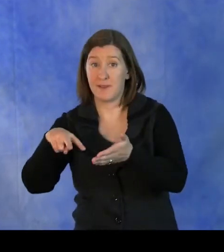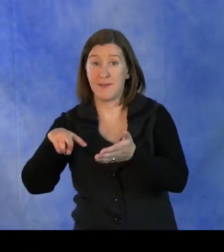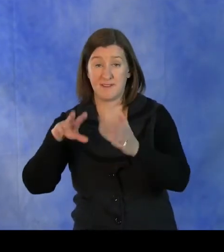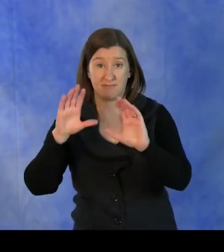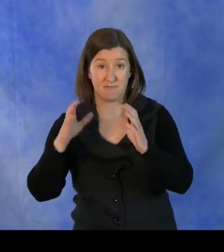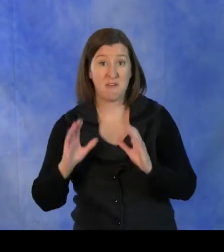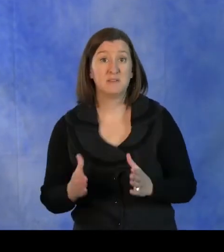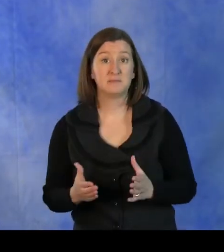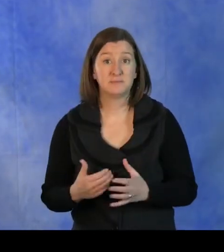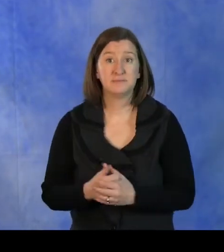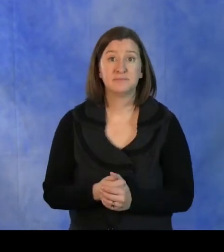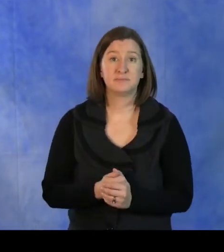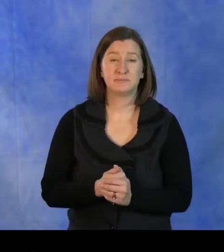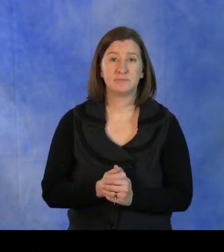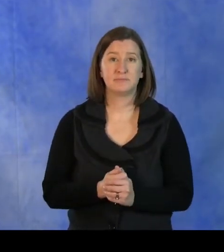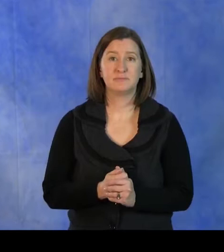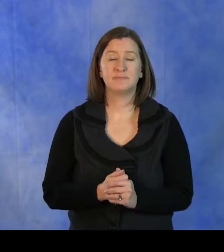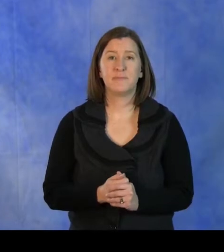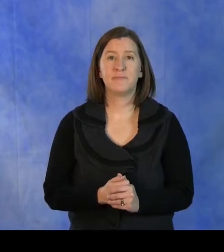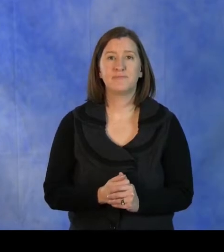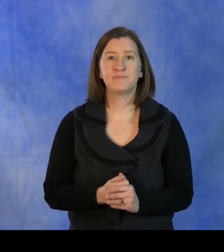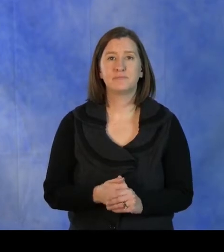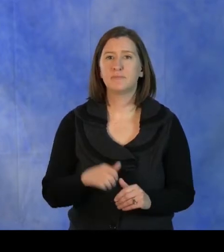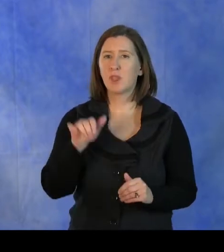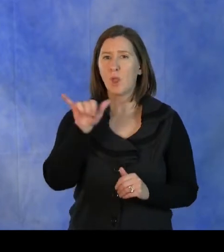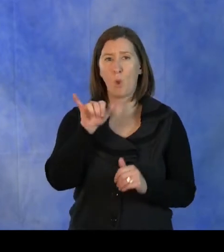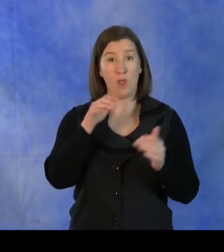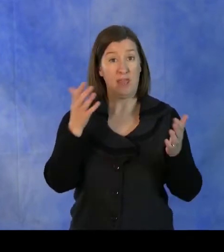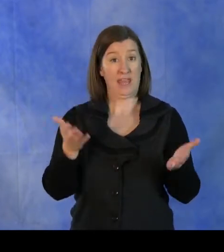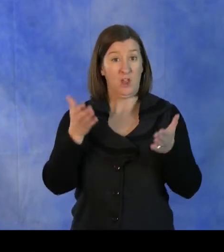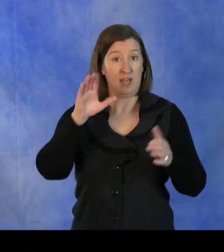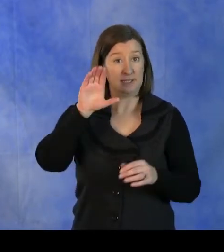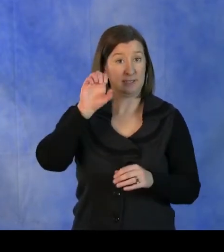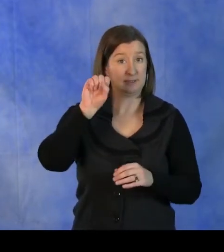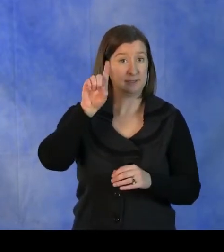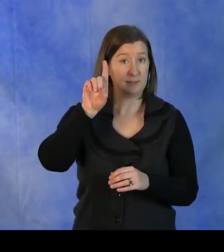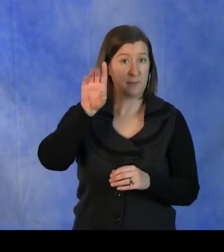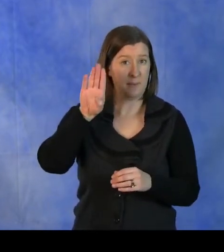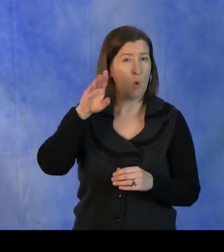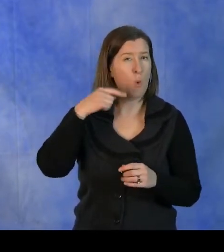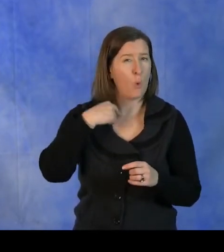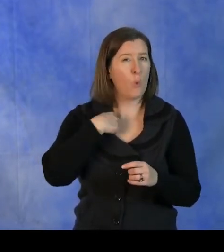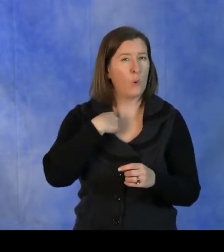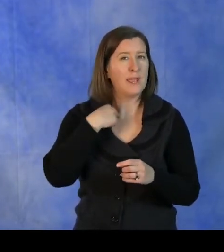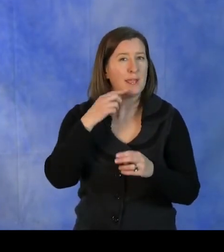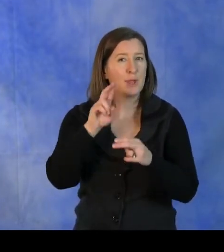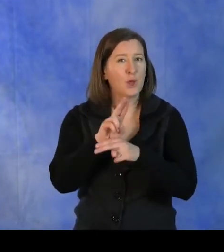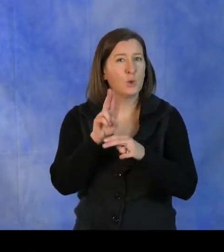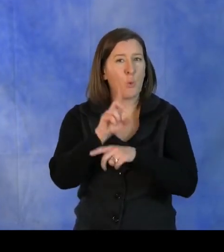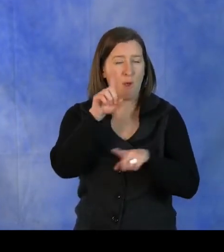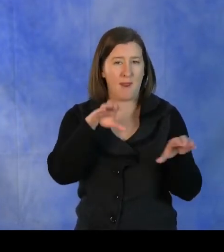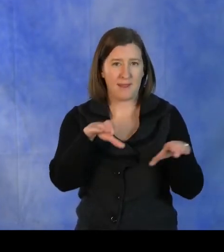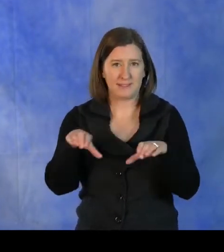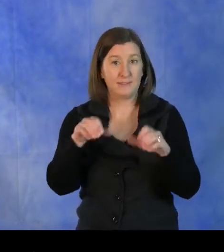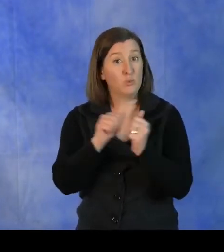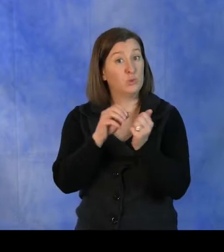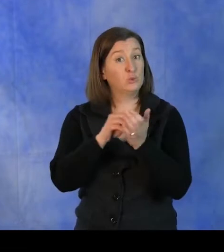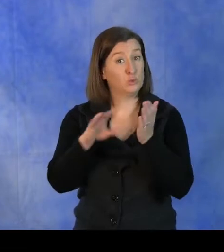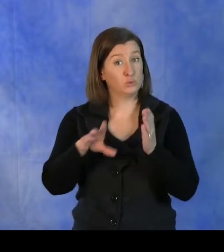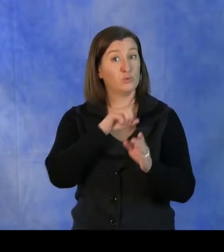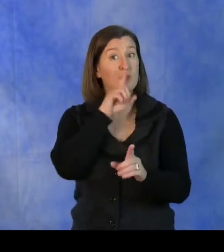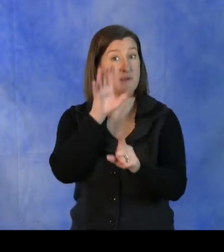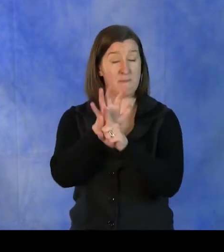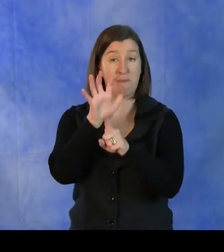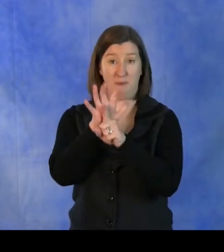You can also use dancing or music. Here at CSDB, we